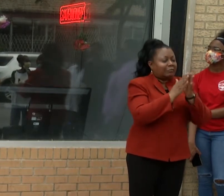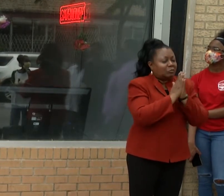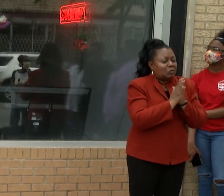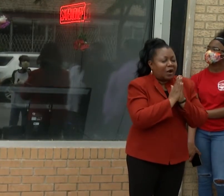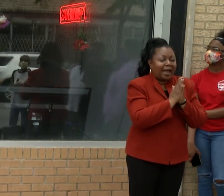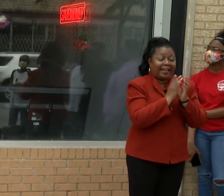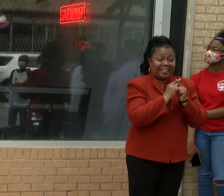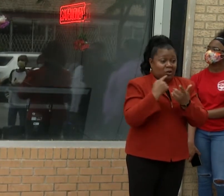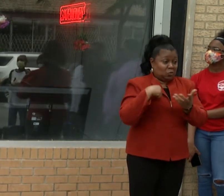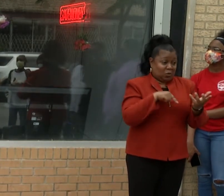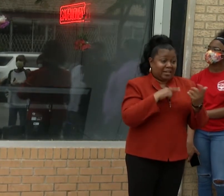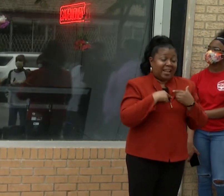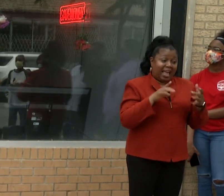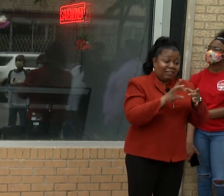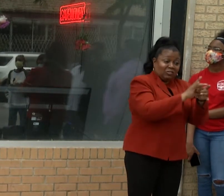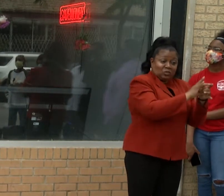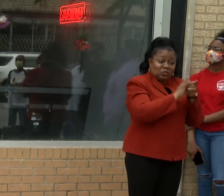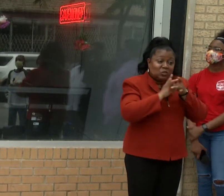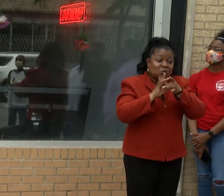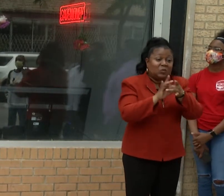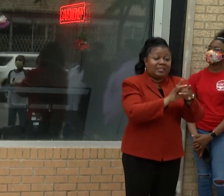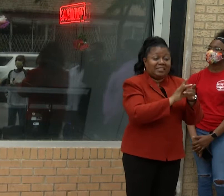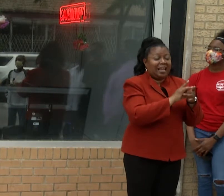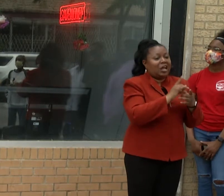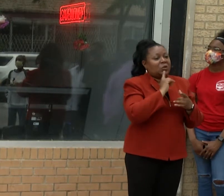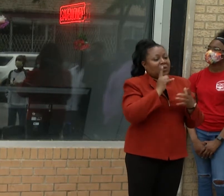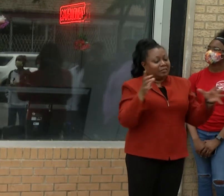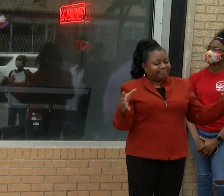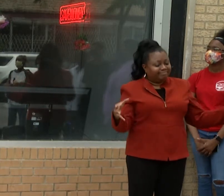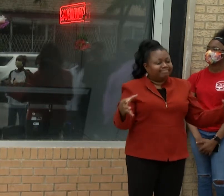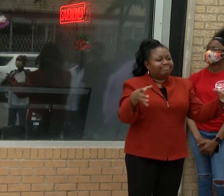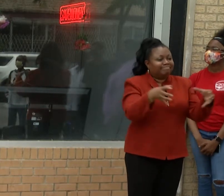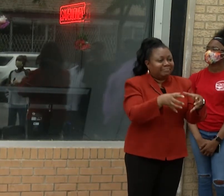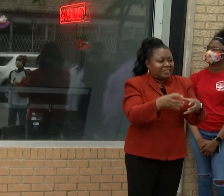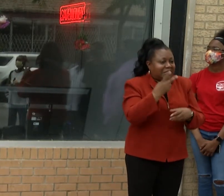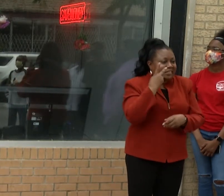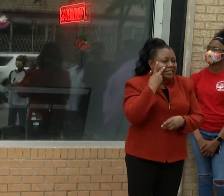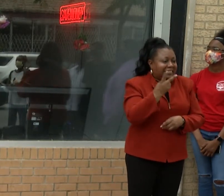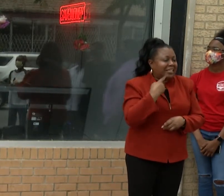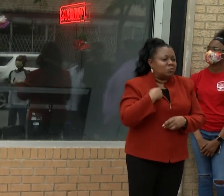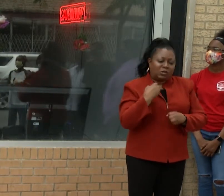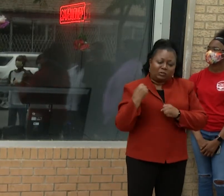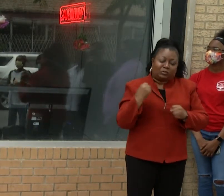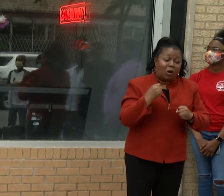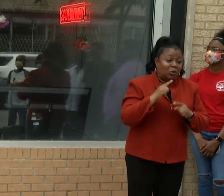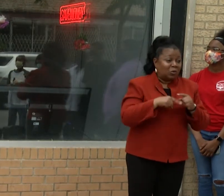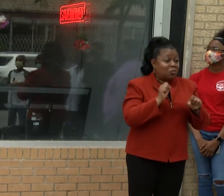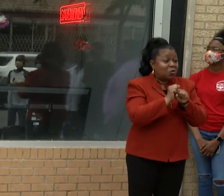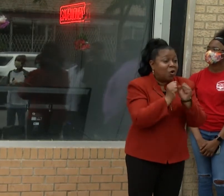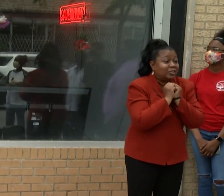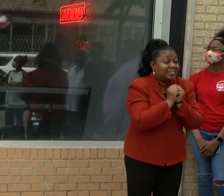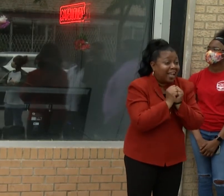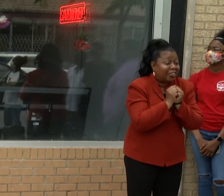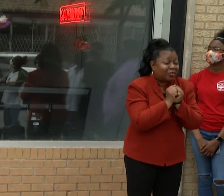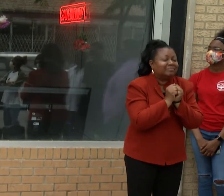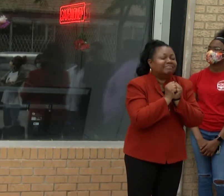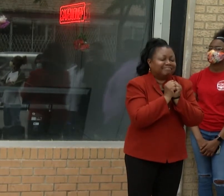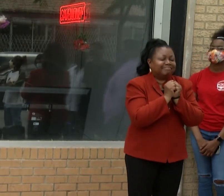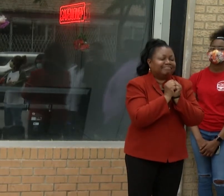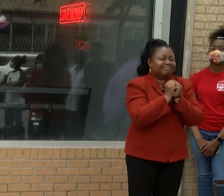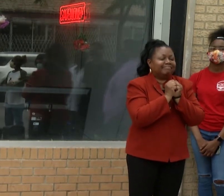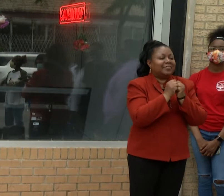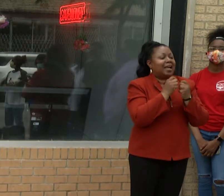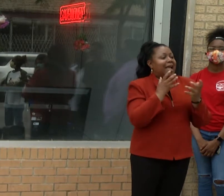know, that we could have unity and really come together to see that we're stronger when we work together.